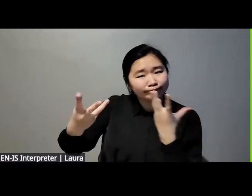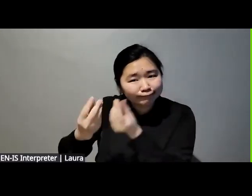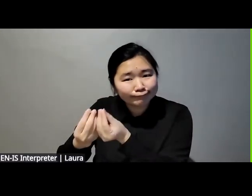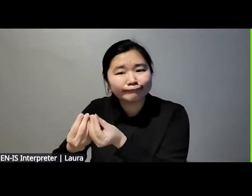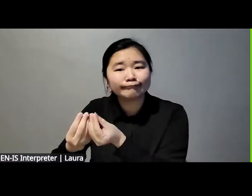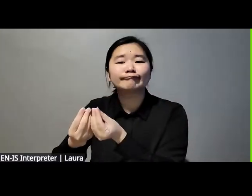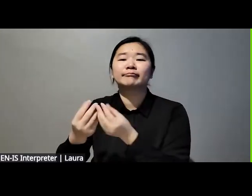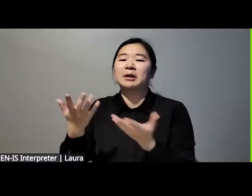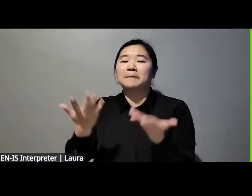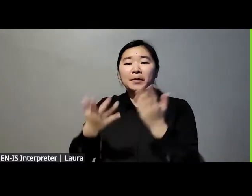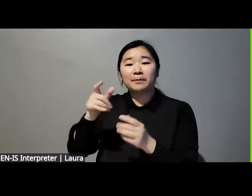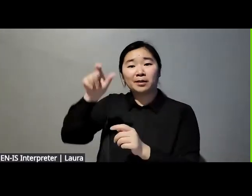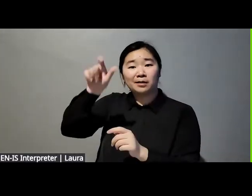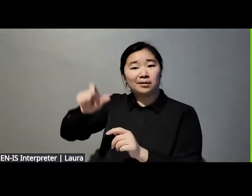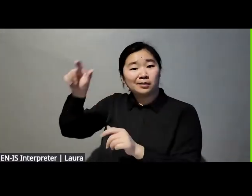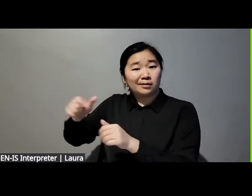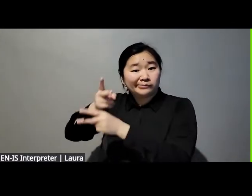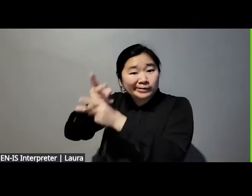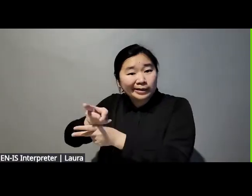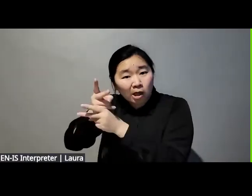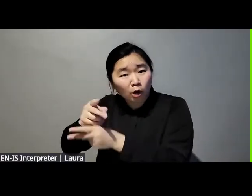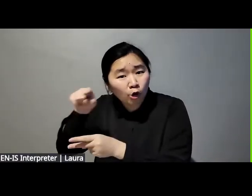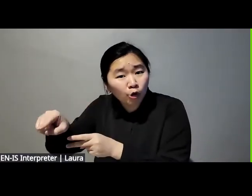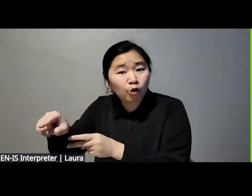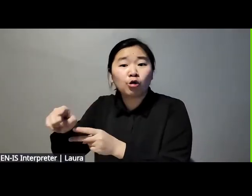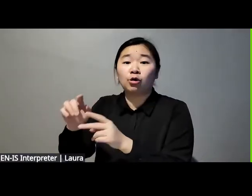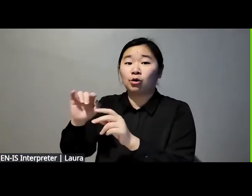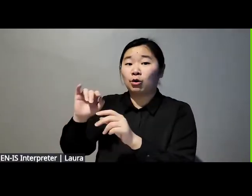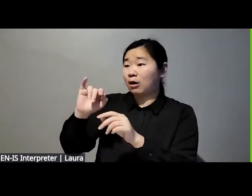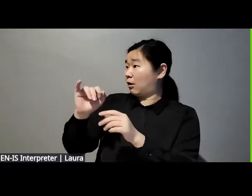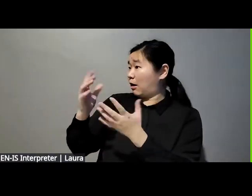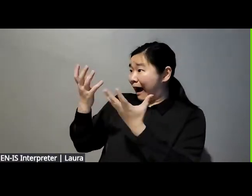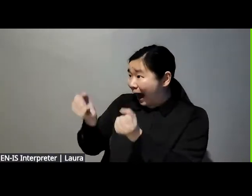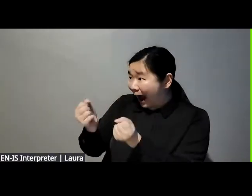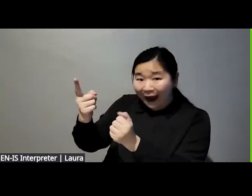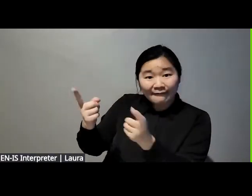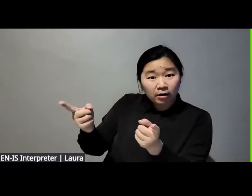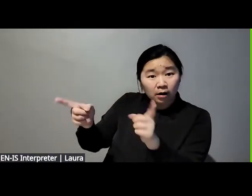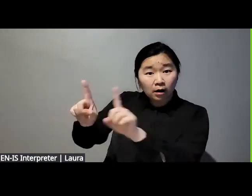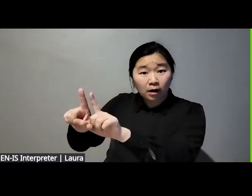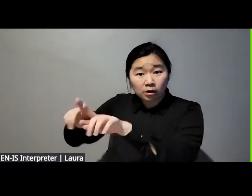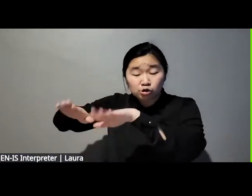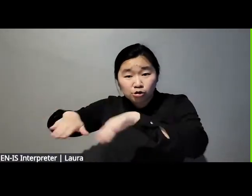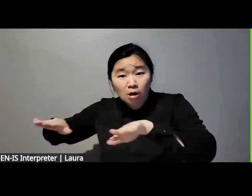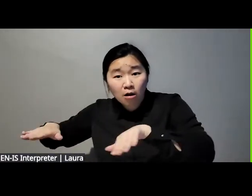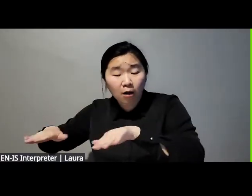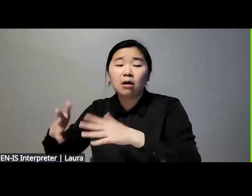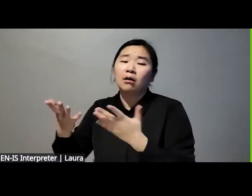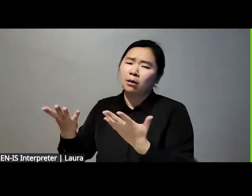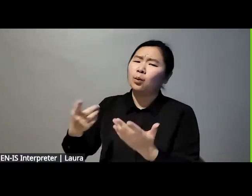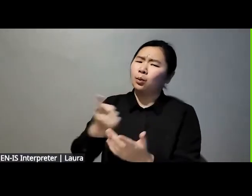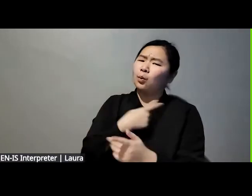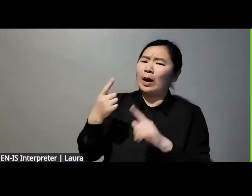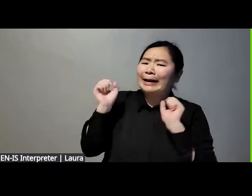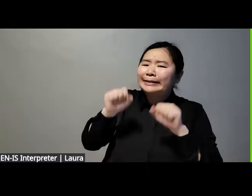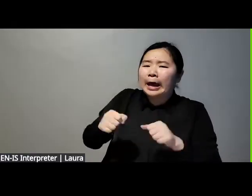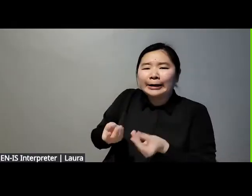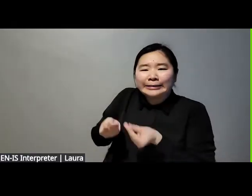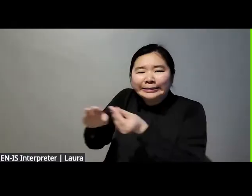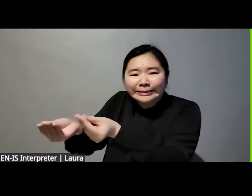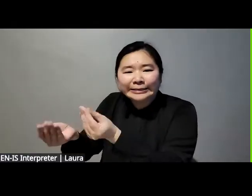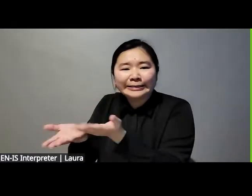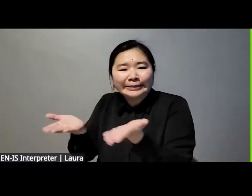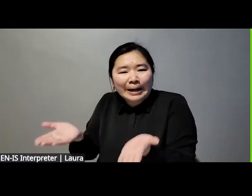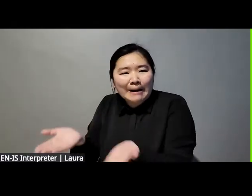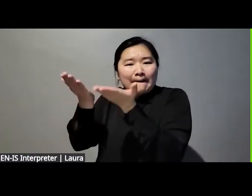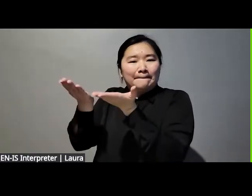was also disabled like me. So this lady encouraged me a lot. So you see, if maybe the caregivers are reached on early